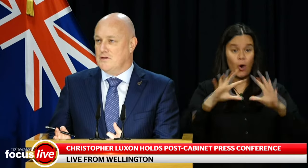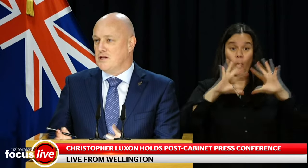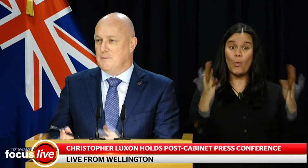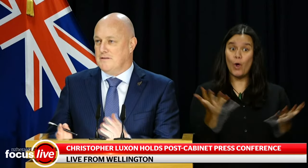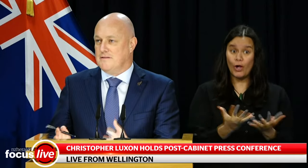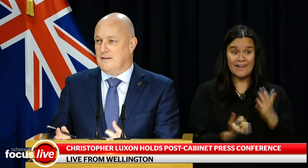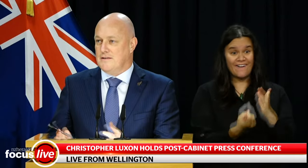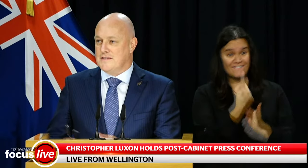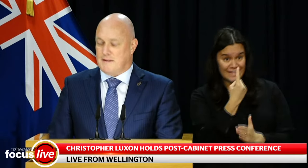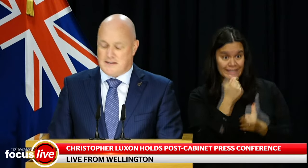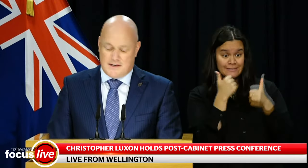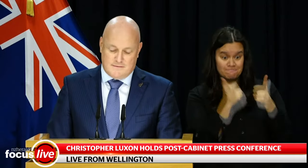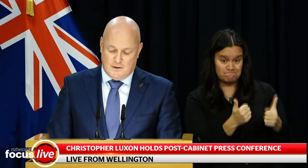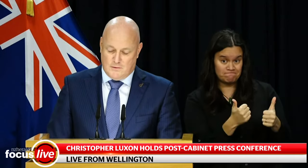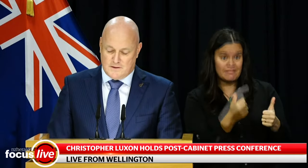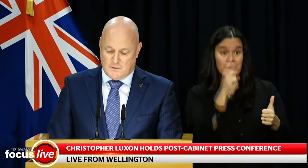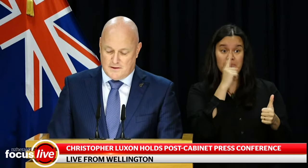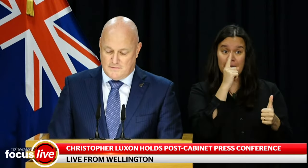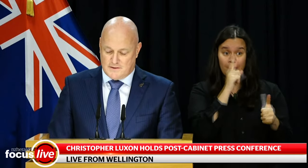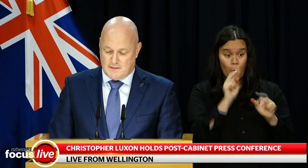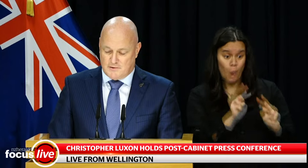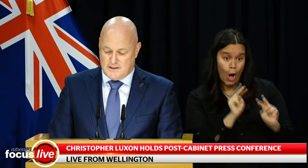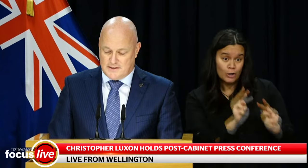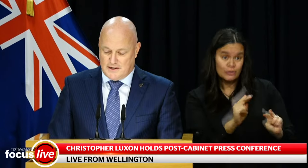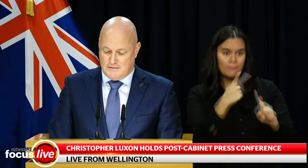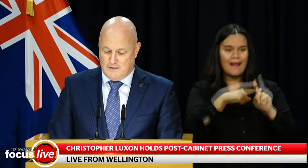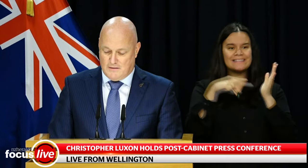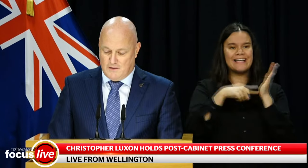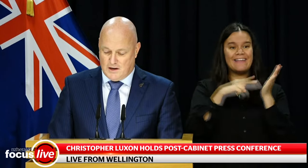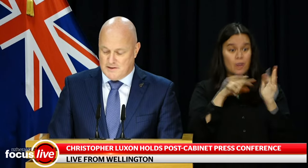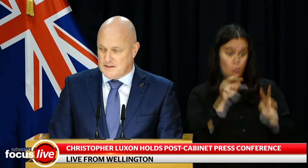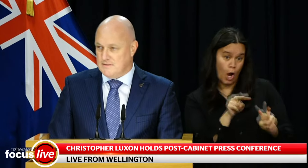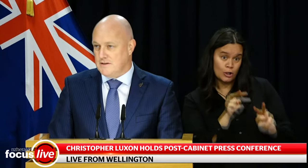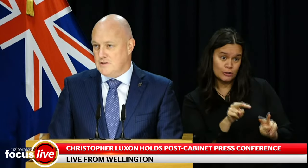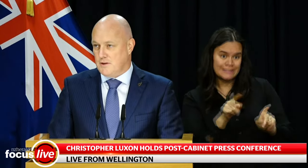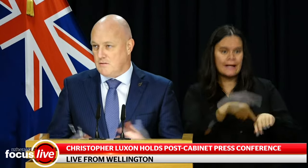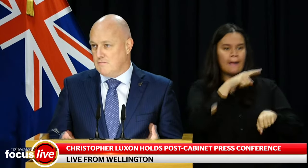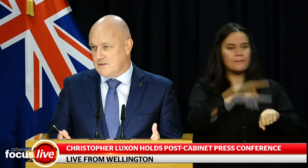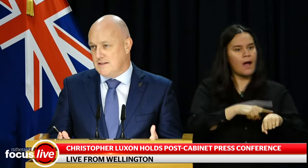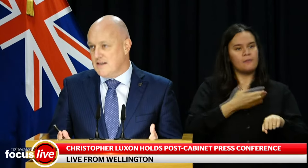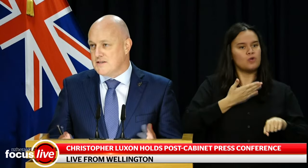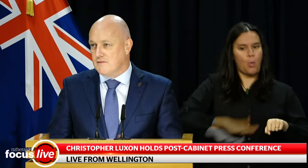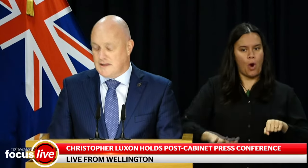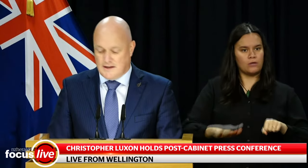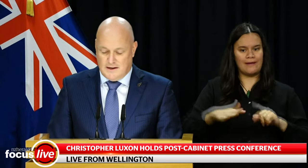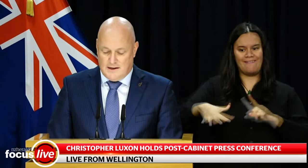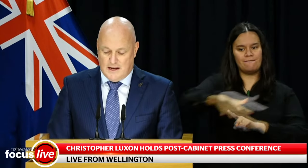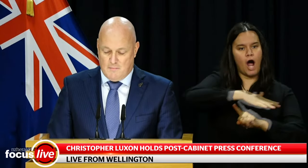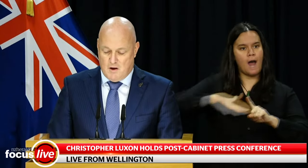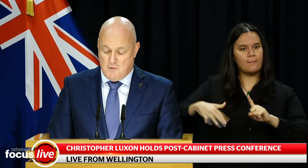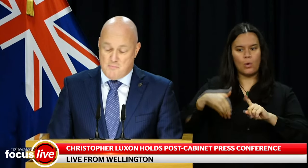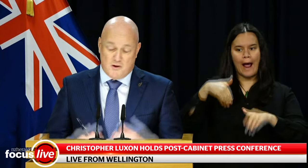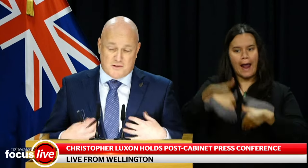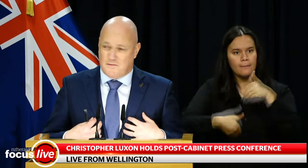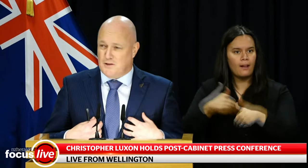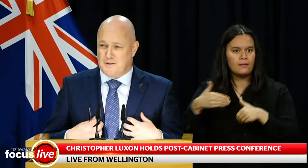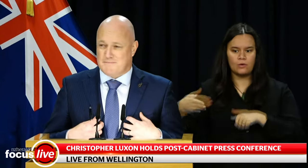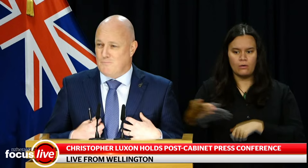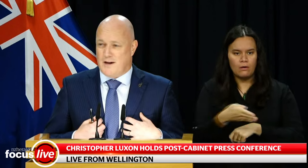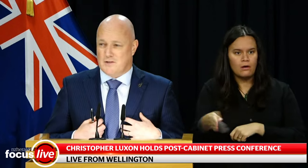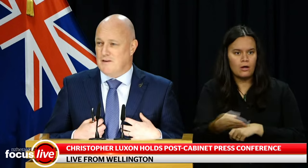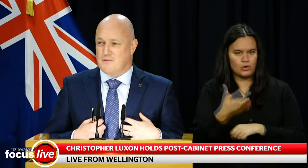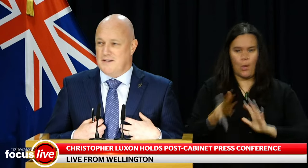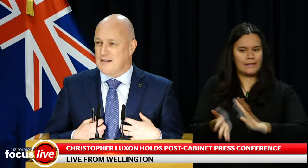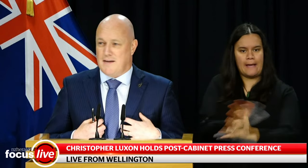TV viewership and lots of spectators involved, as well as obviously protecting our environment and doing it sensitively. My personal view